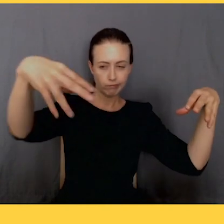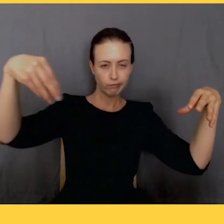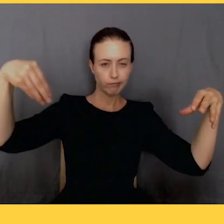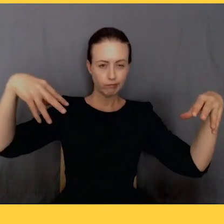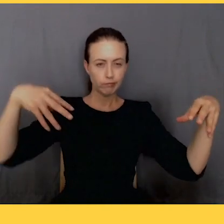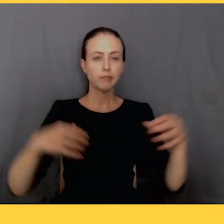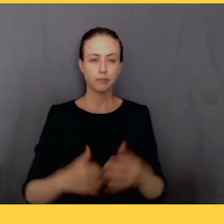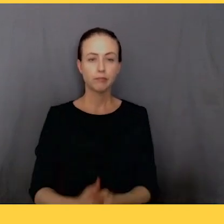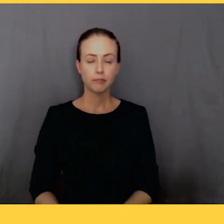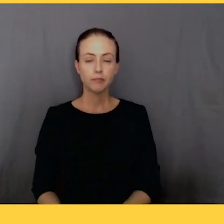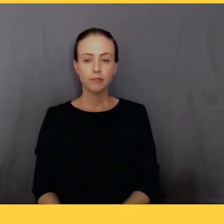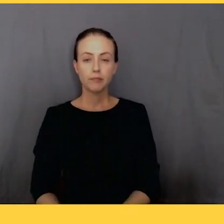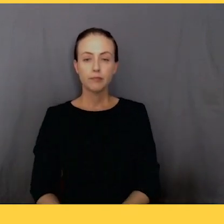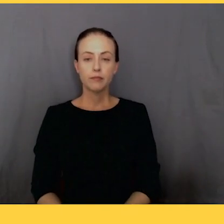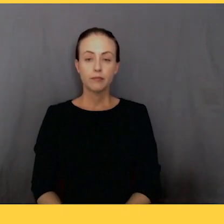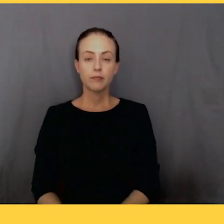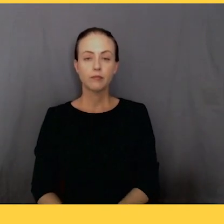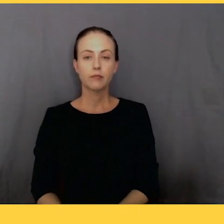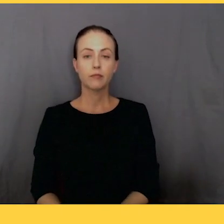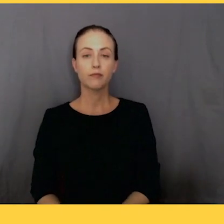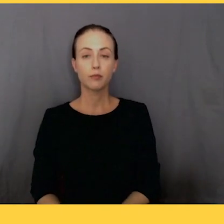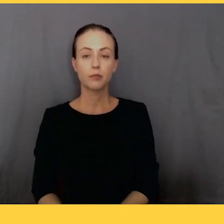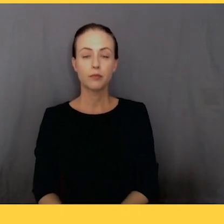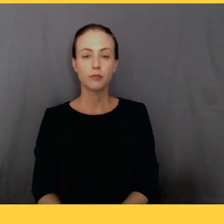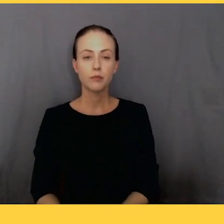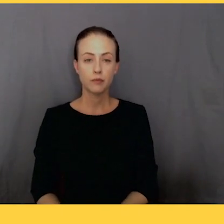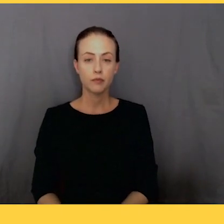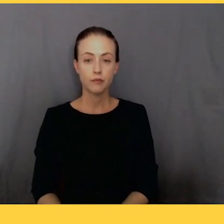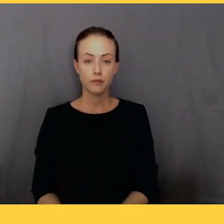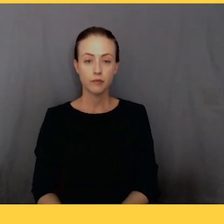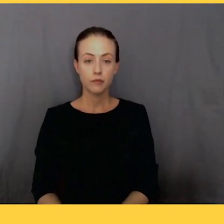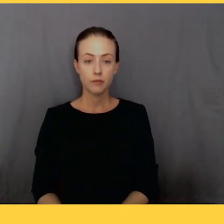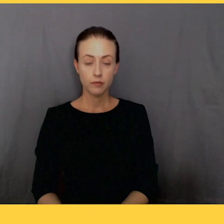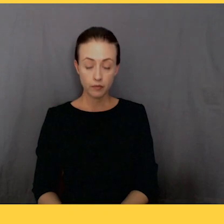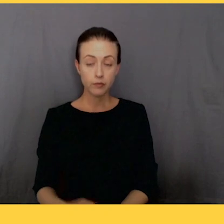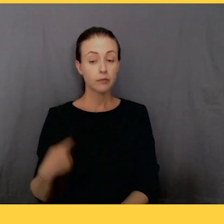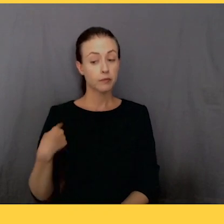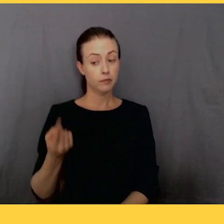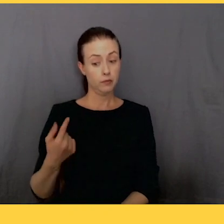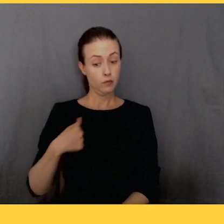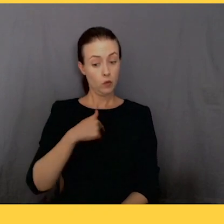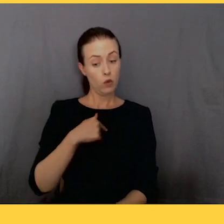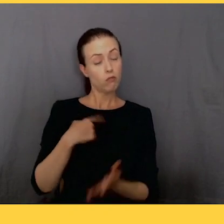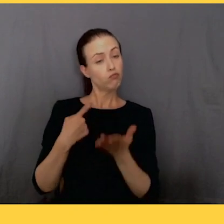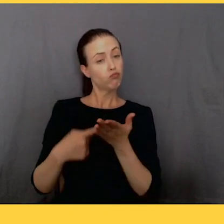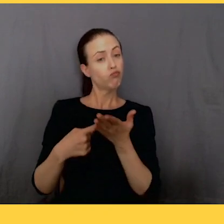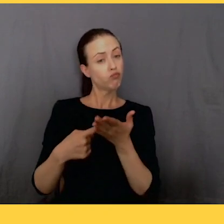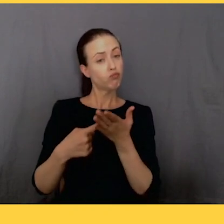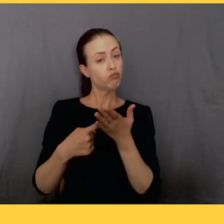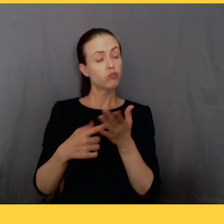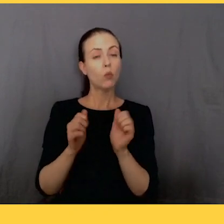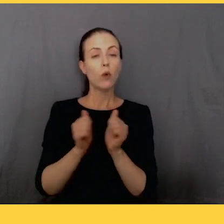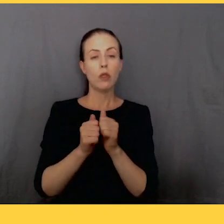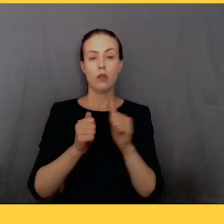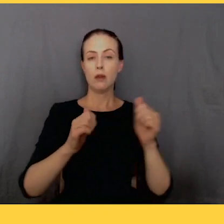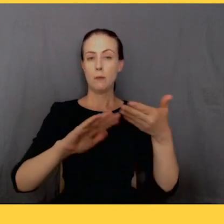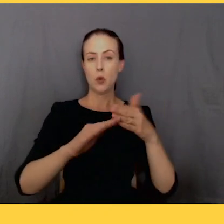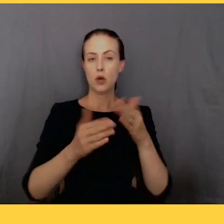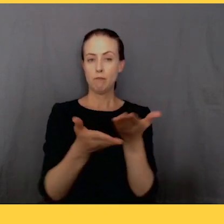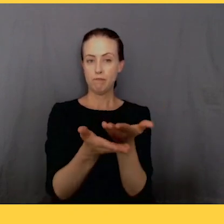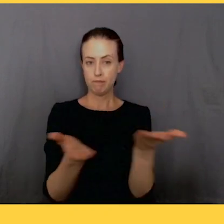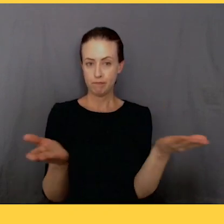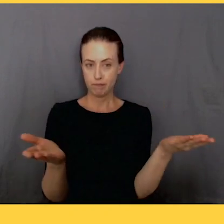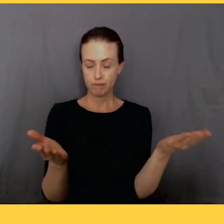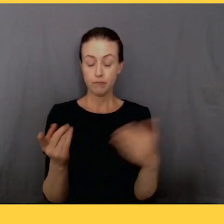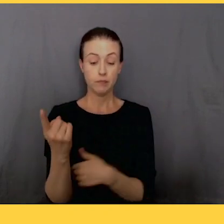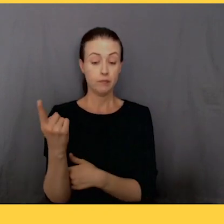slide. So one of the things we're doing is talking to our communities. And last year we launched and continued